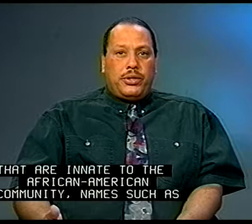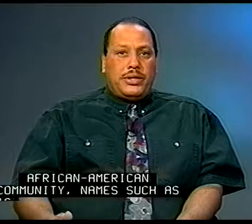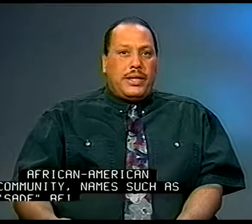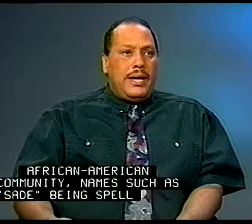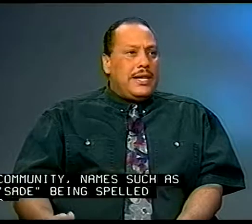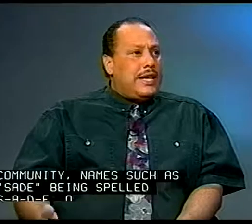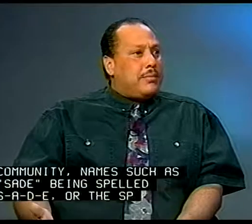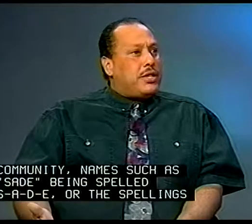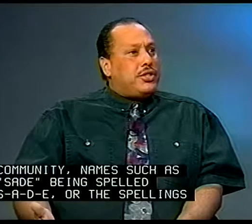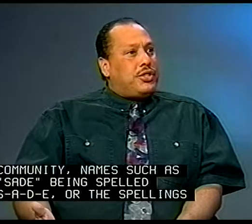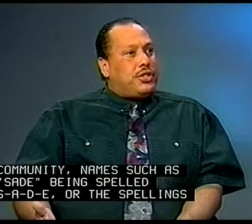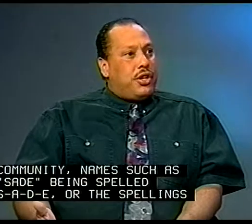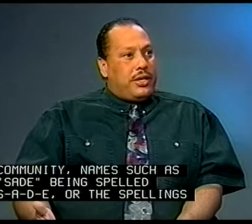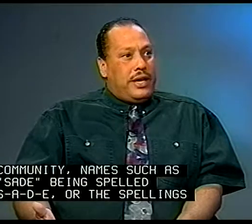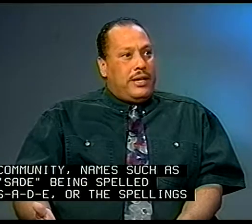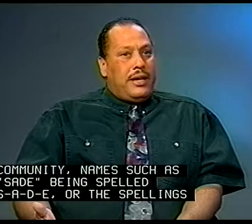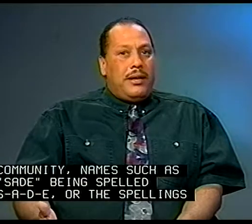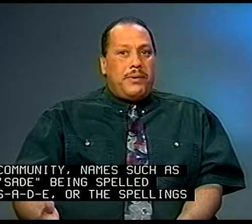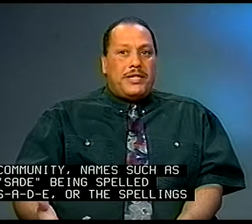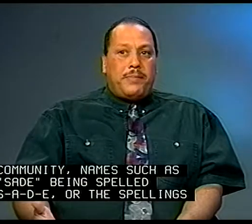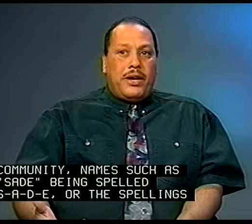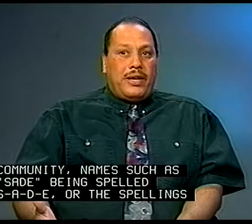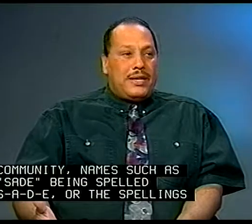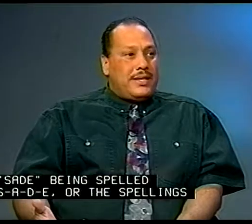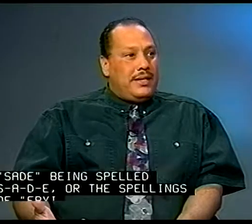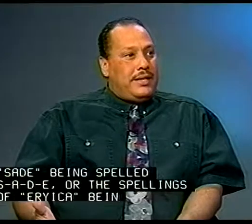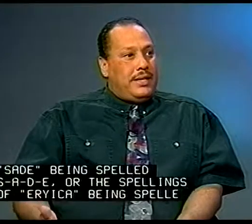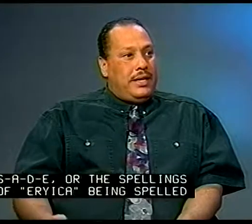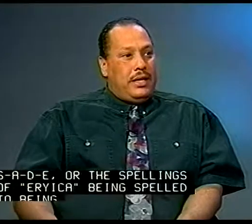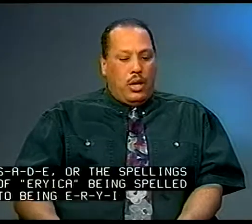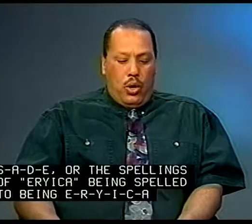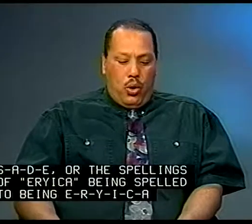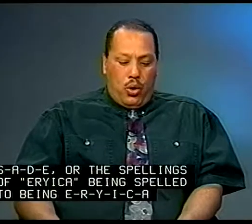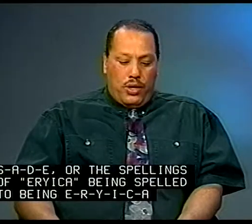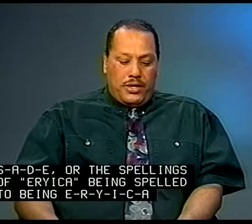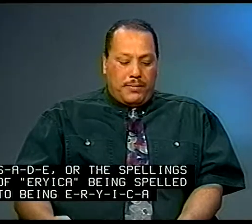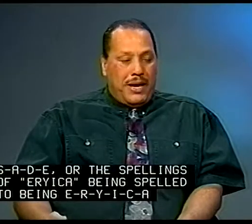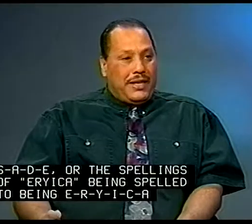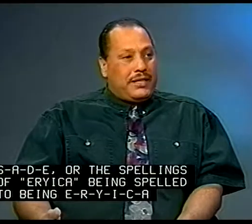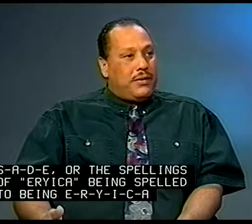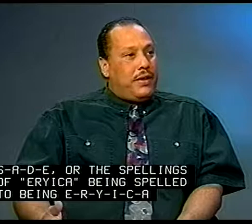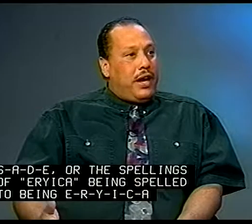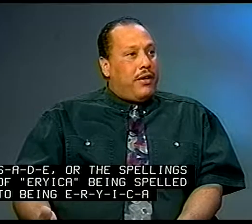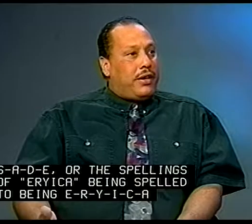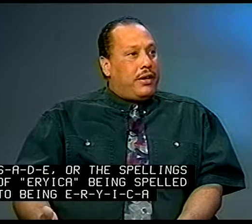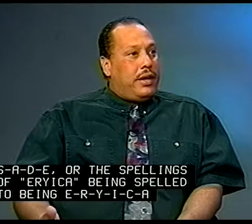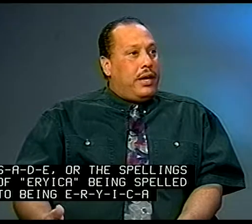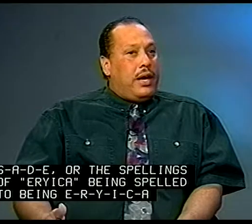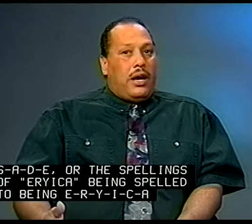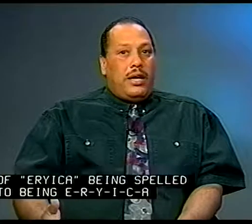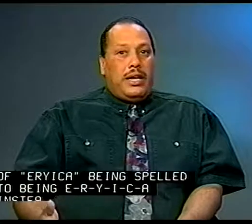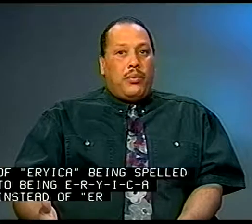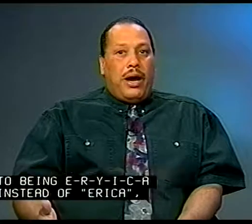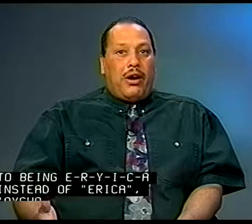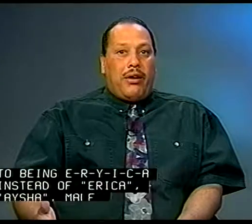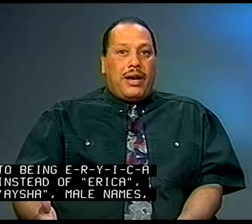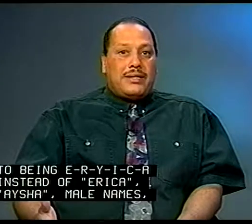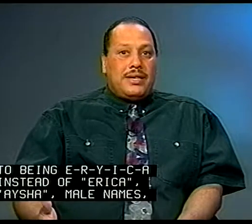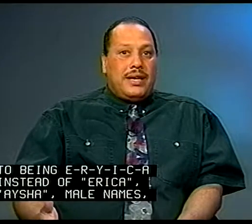community, names such as Sade being spelled S-A-D-E, or the spellings of Erica, E-Y-R-I-C-A